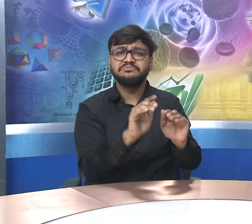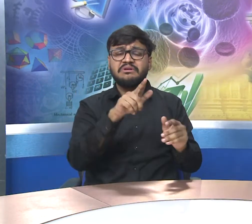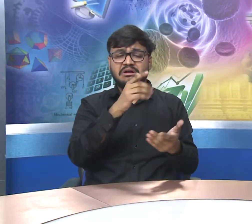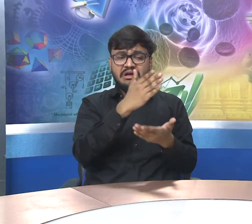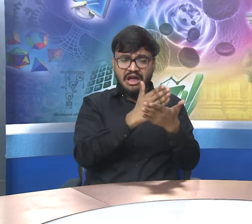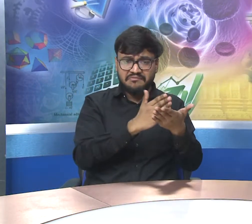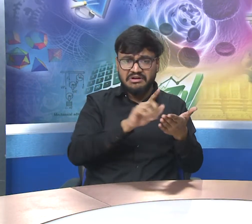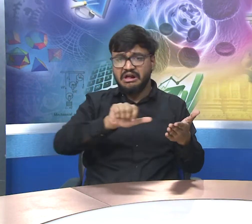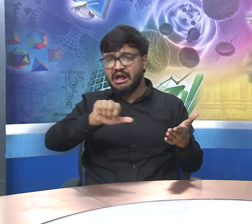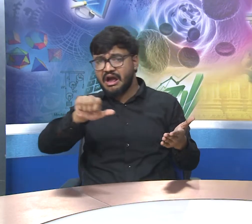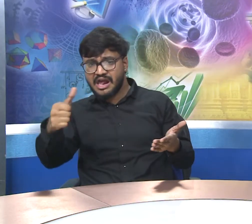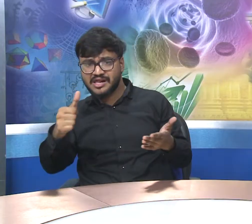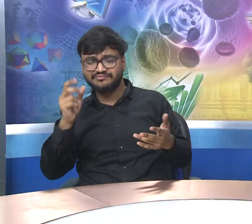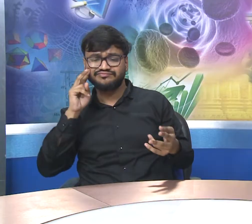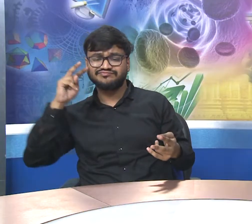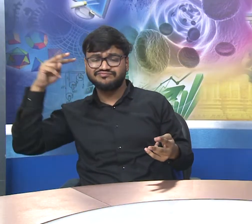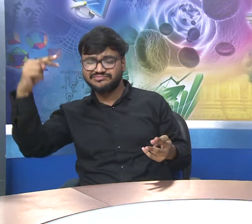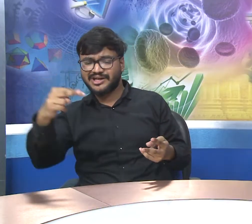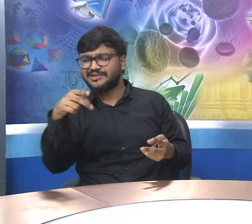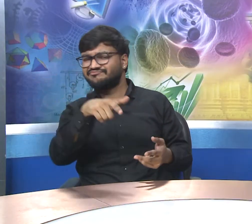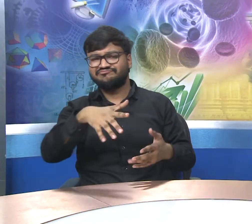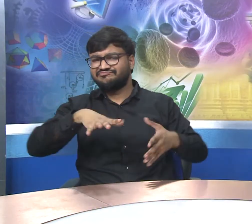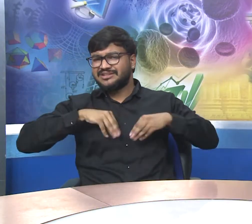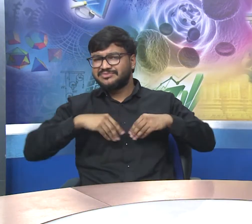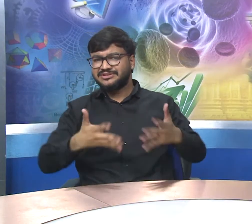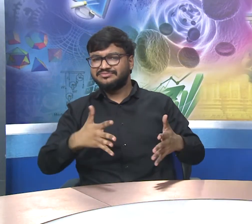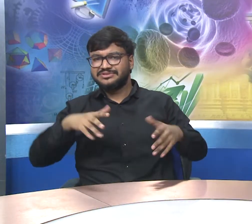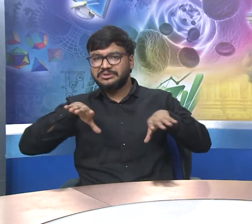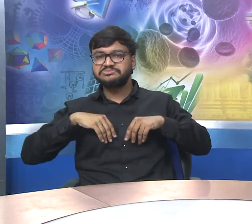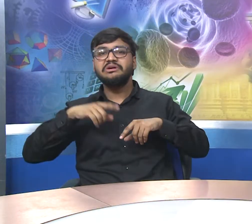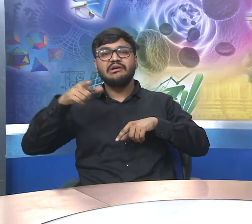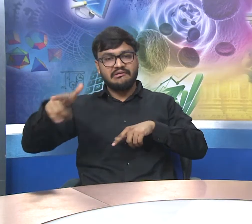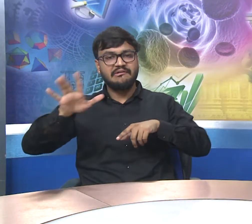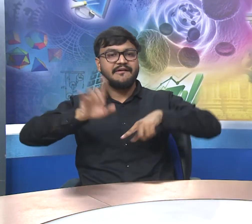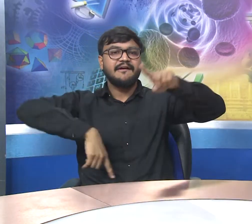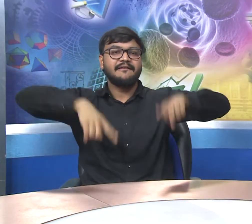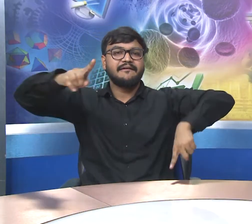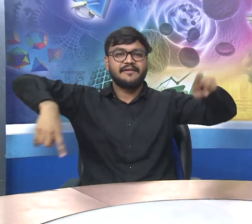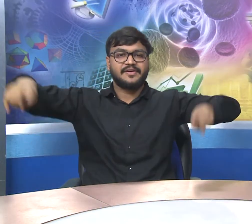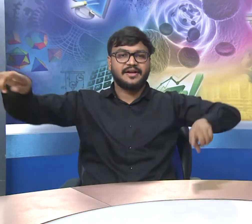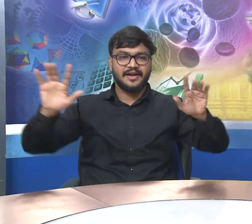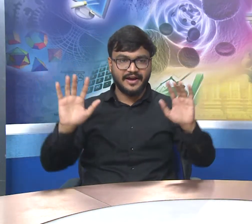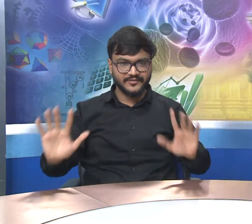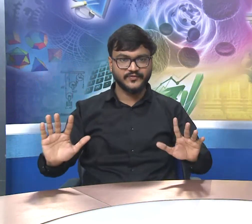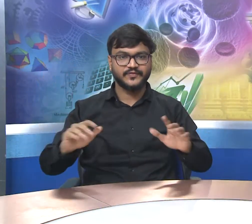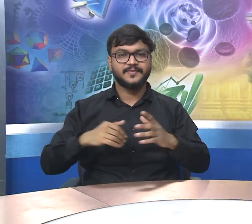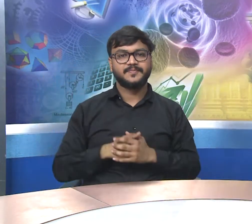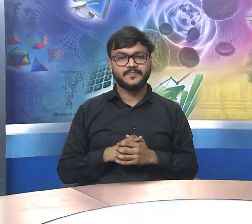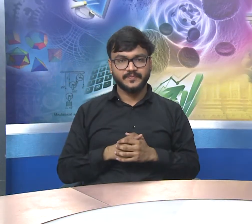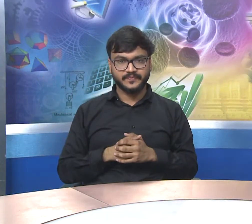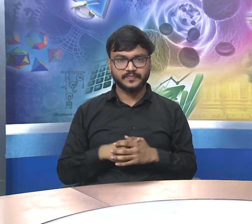Some people support it for their language and some do not see it as necessary.